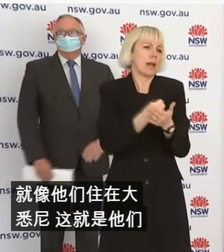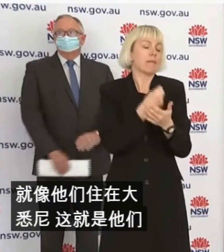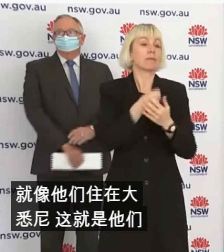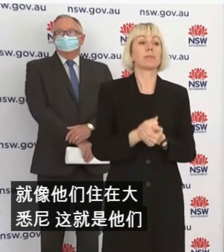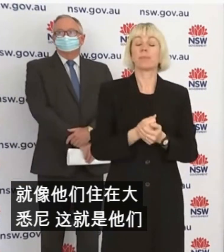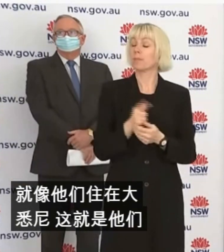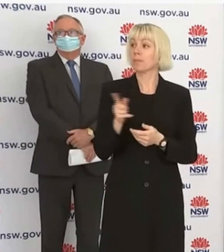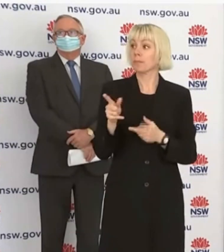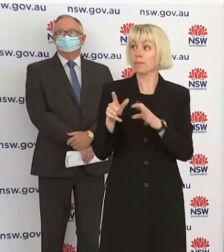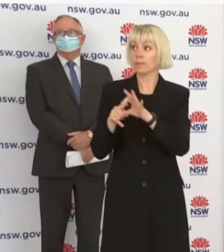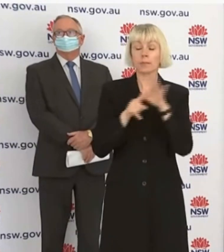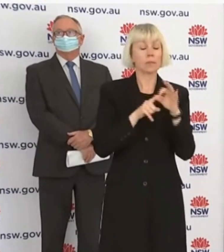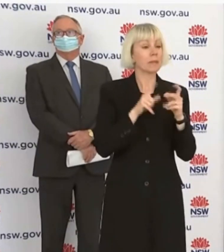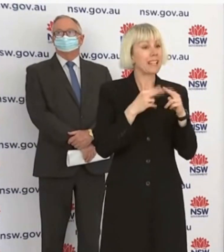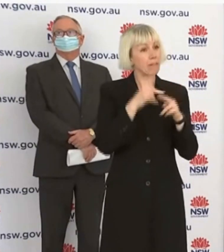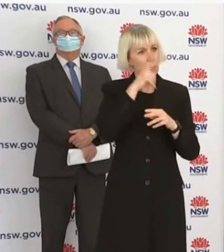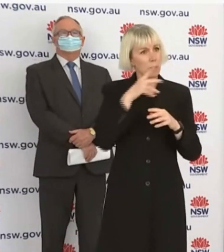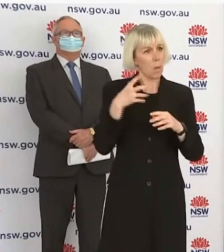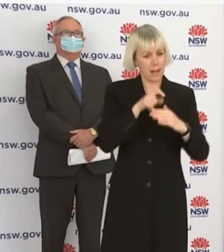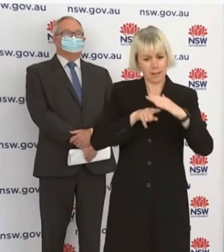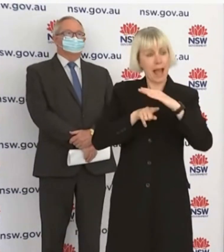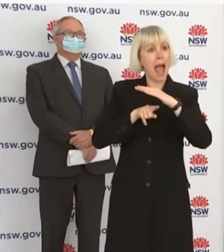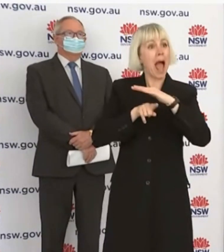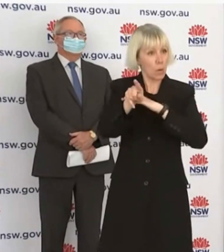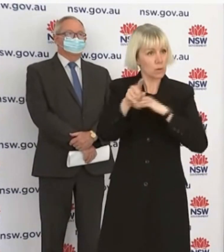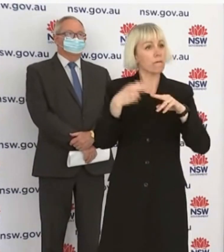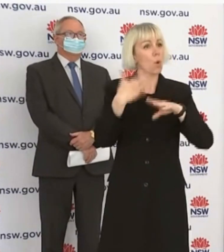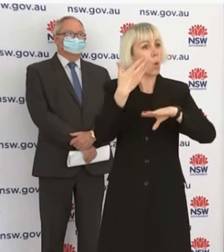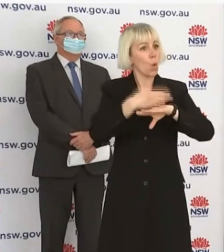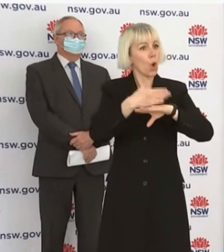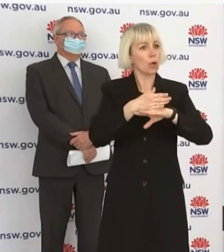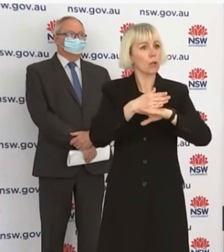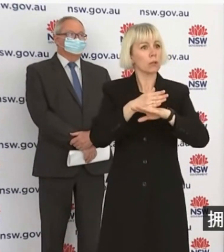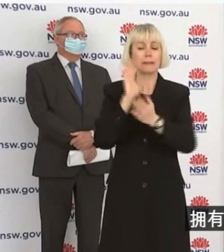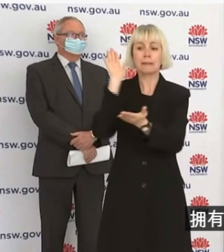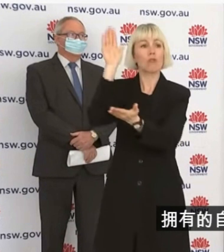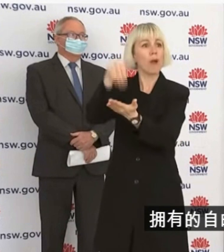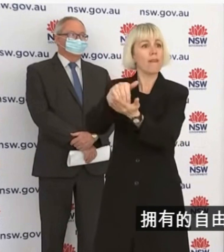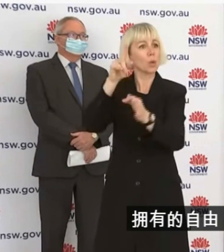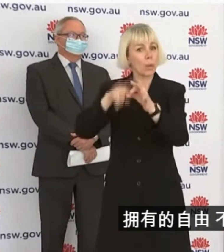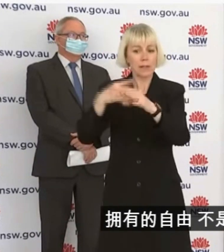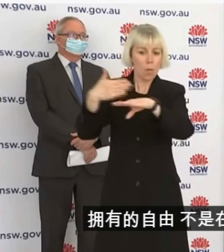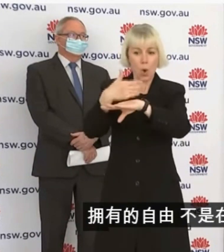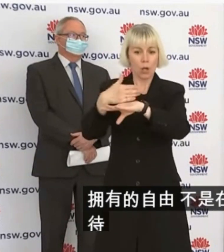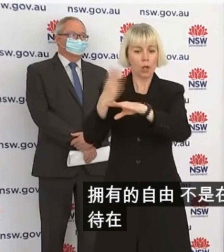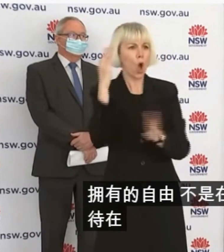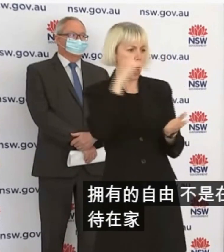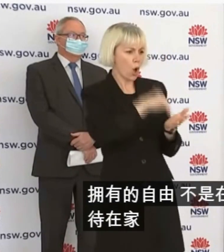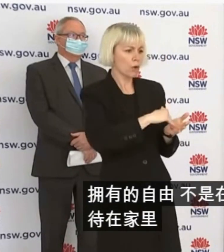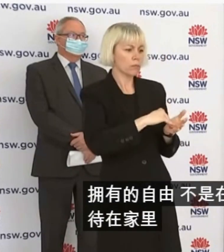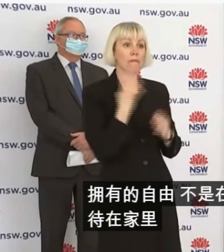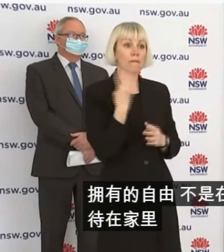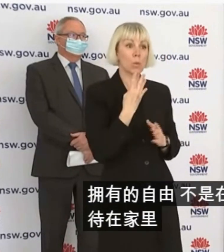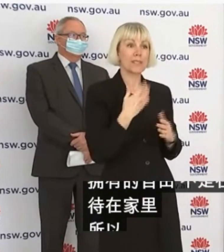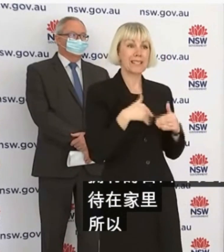to work and they need to cross the border to work, do they have to come back and spend 14 days at home? Because It's not 14 days at home. They're subject to the stay